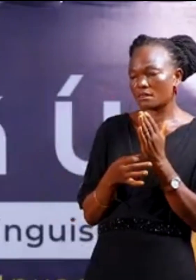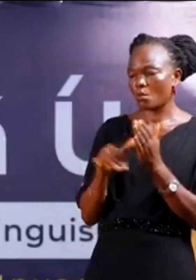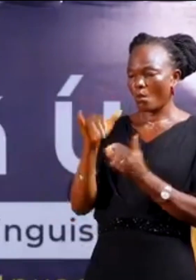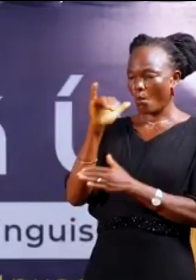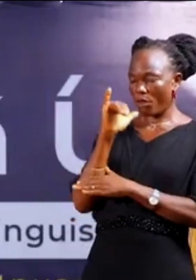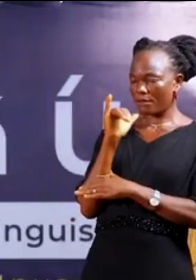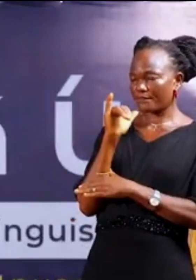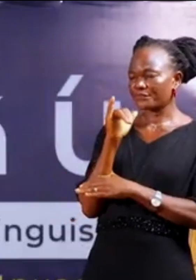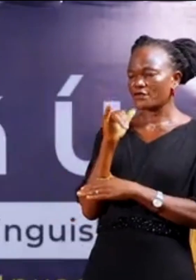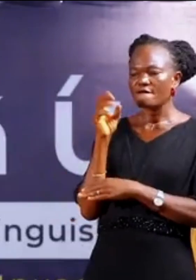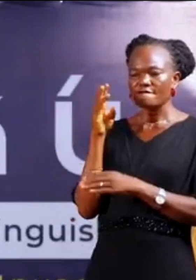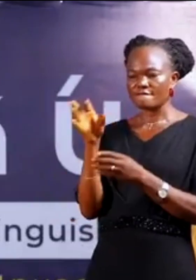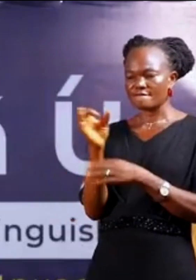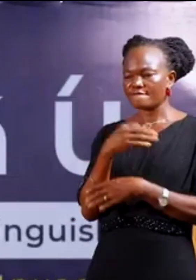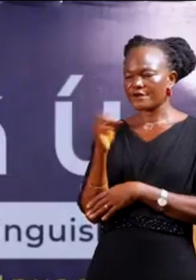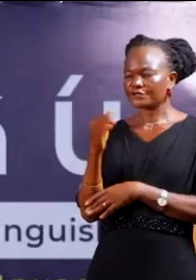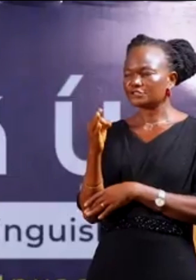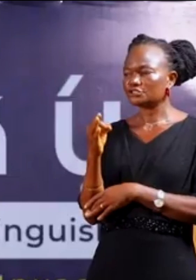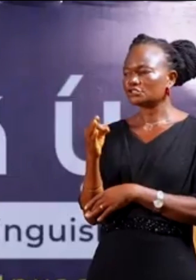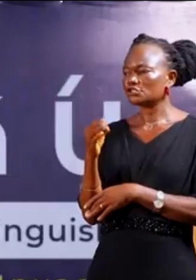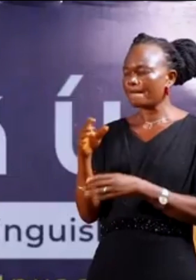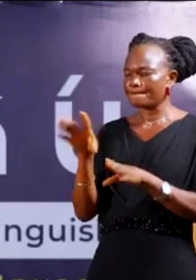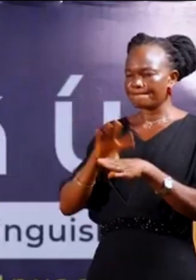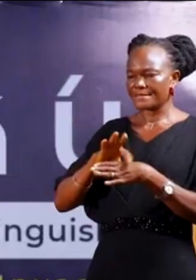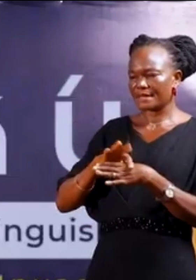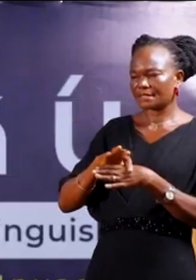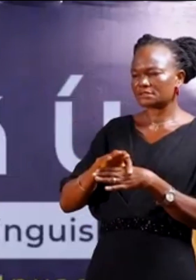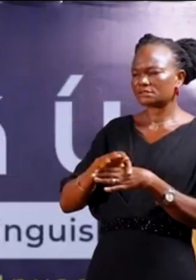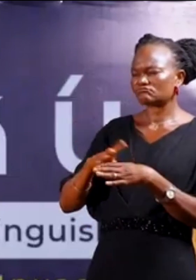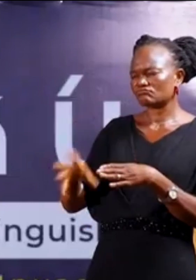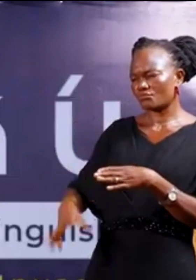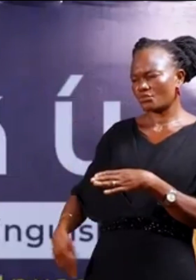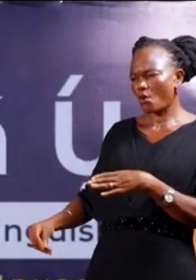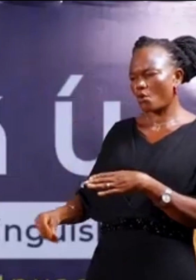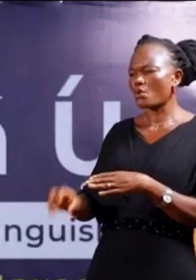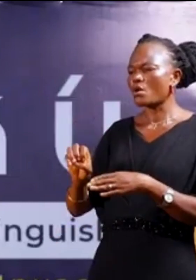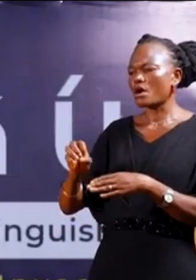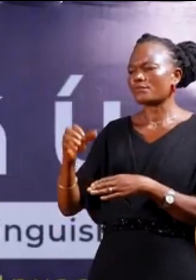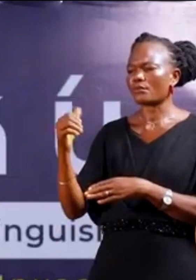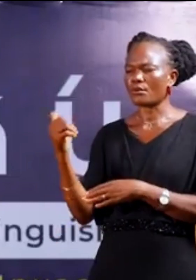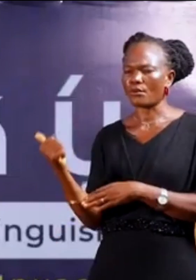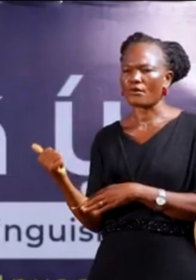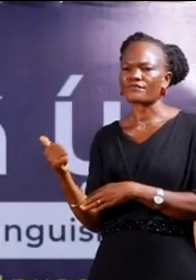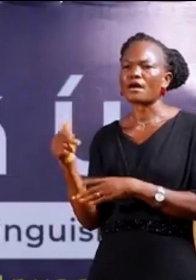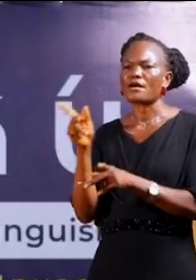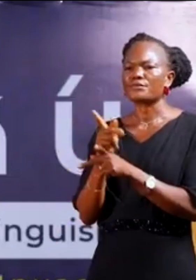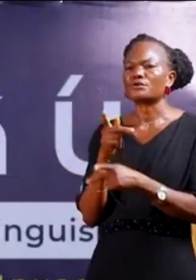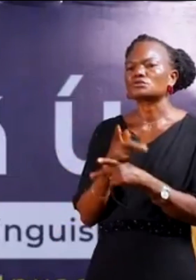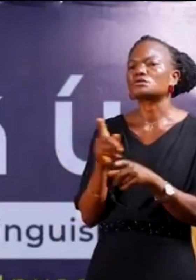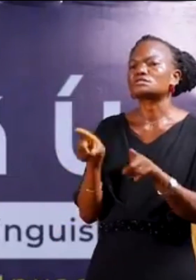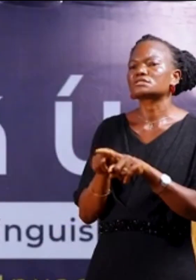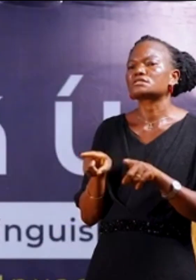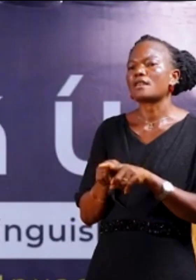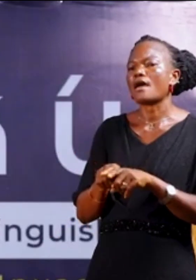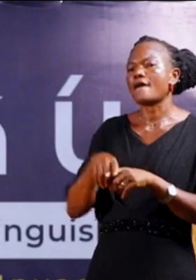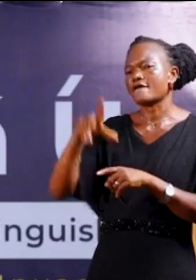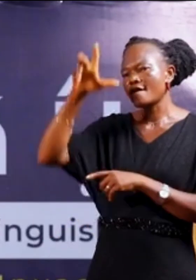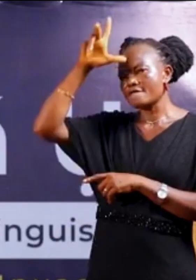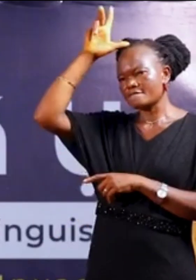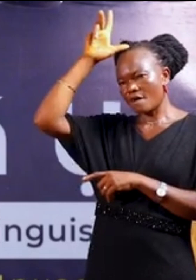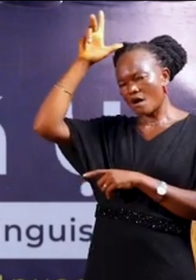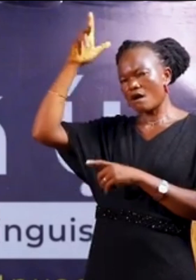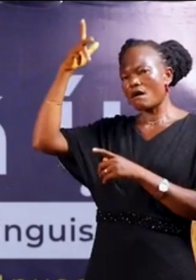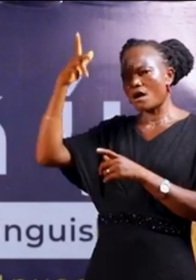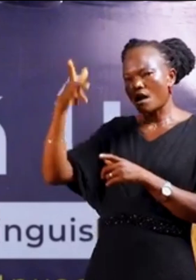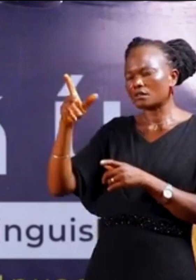wine, fish, deer, meat, dog, and other products like fowl,